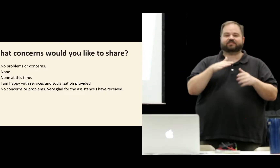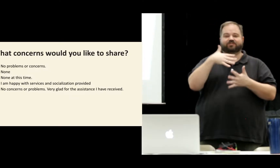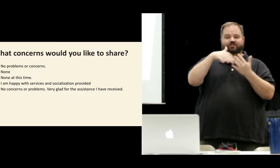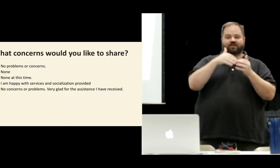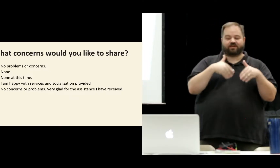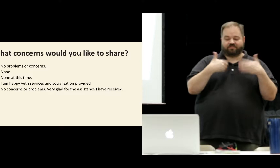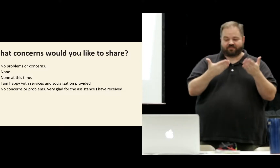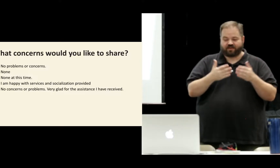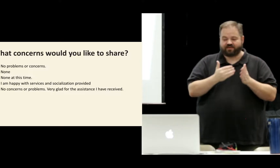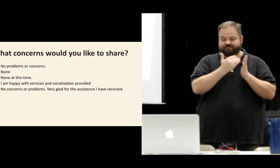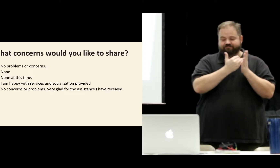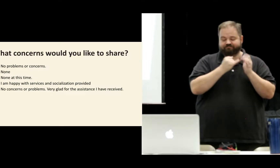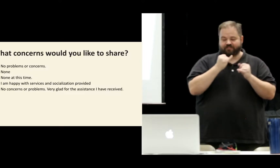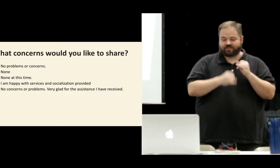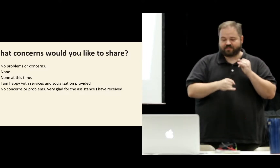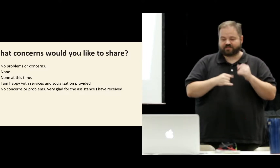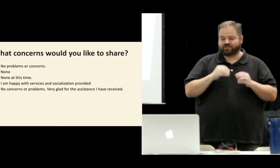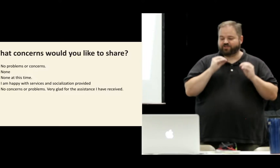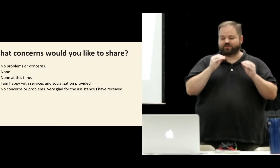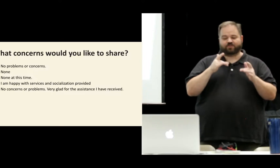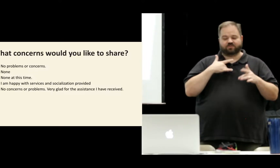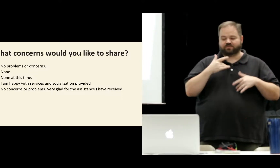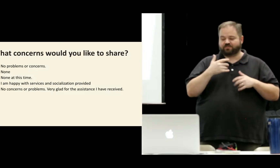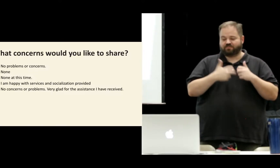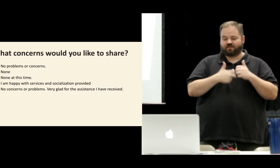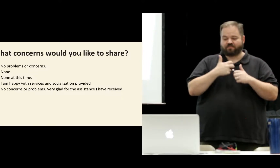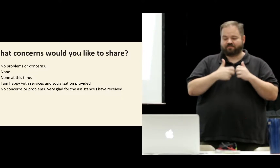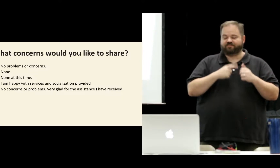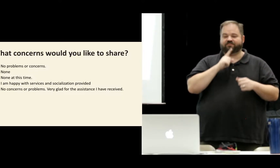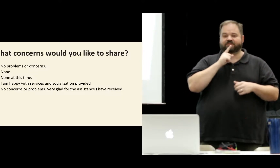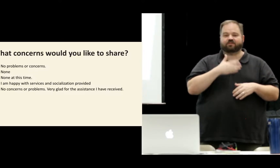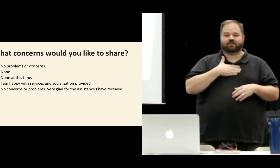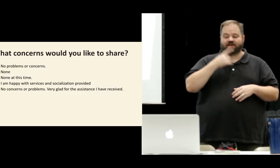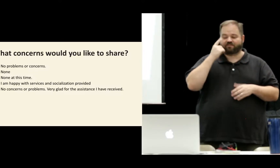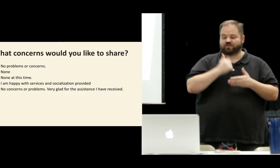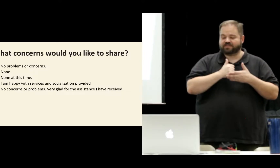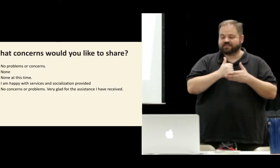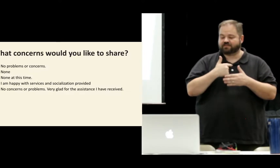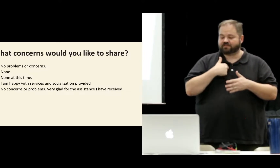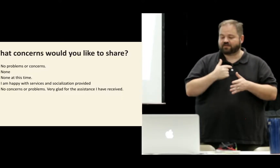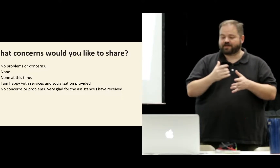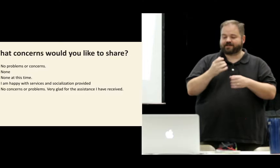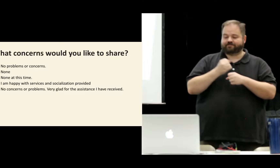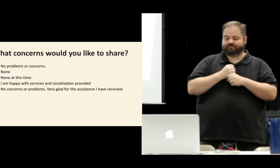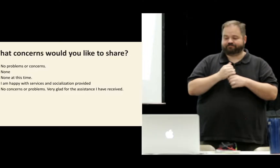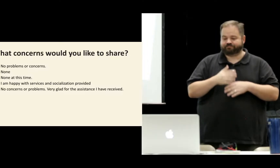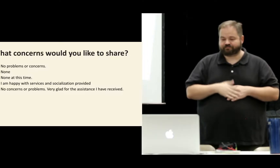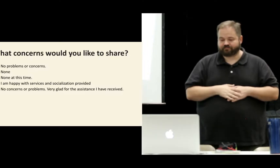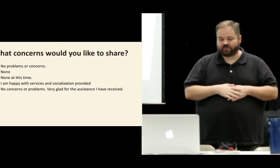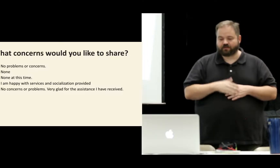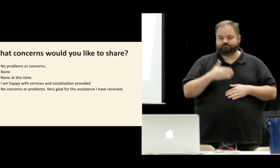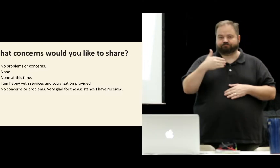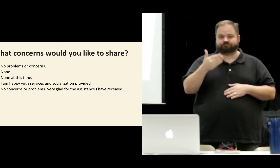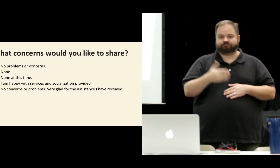add. One said, I'm happy with the services provided. The other said, yeah, no